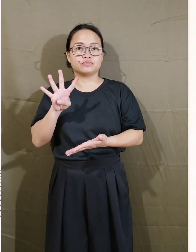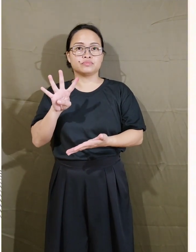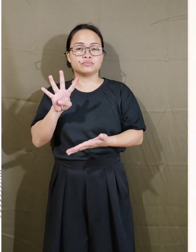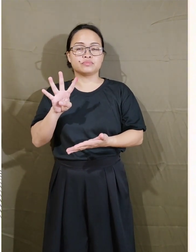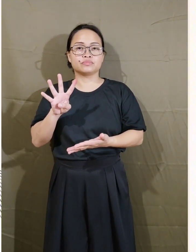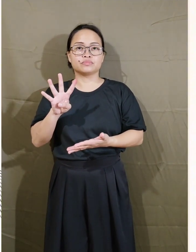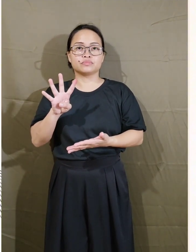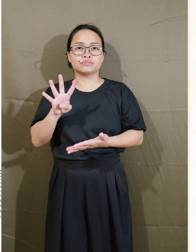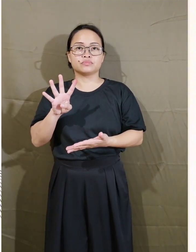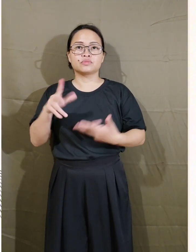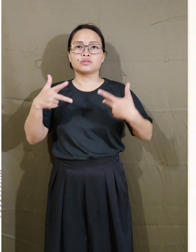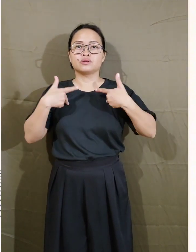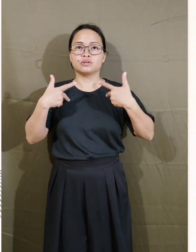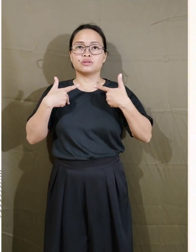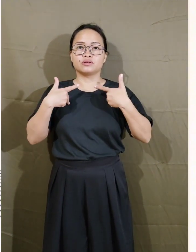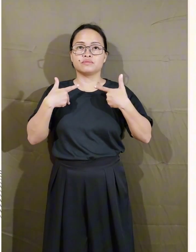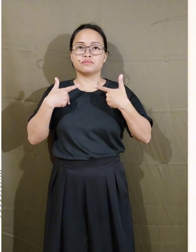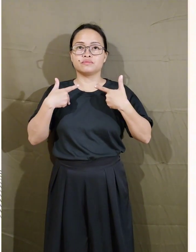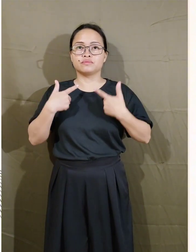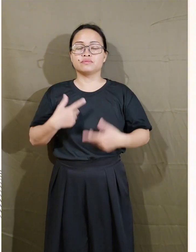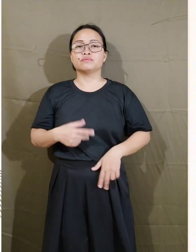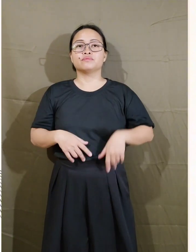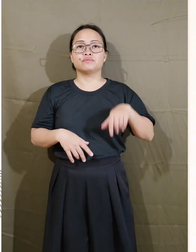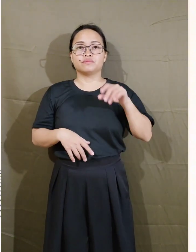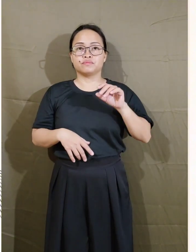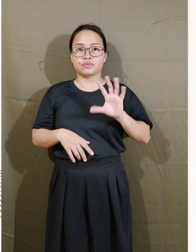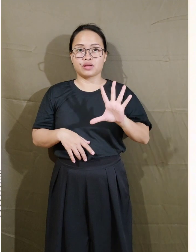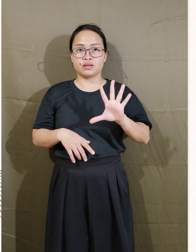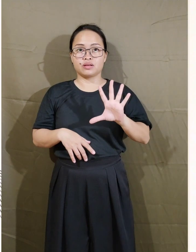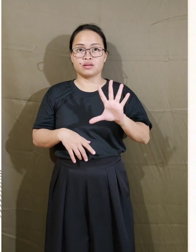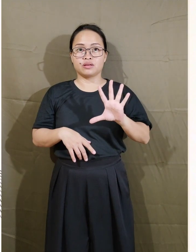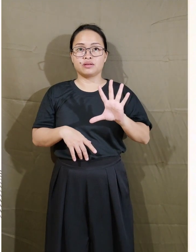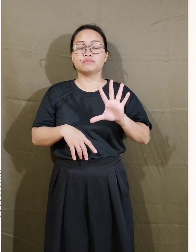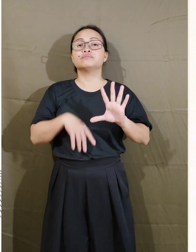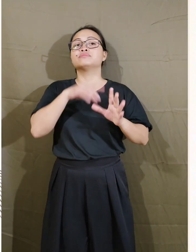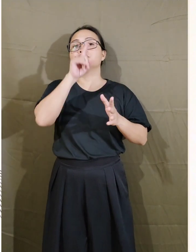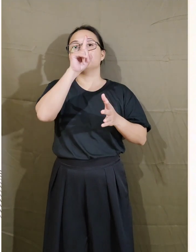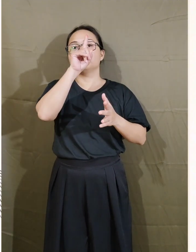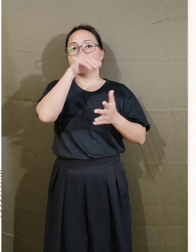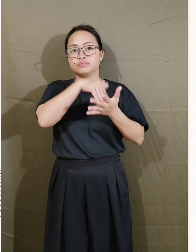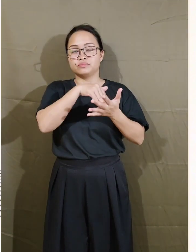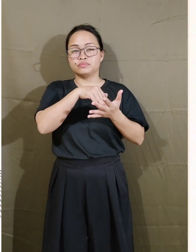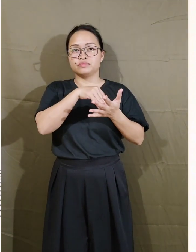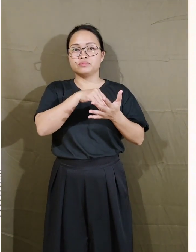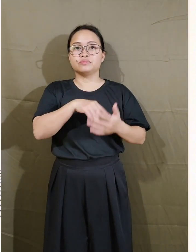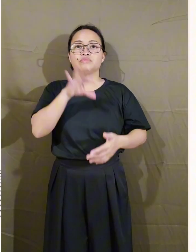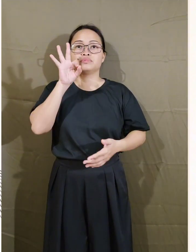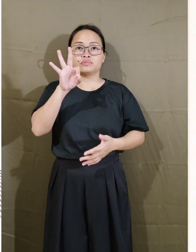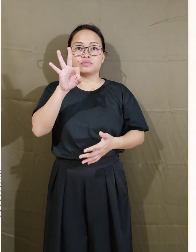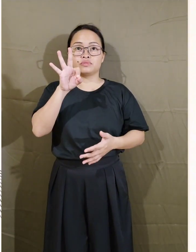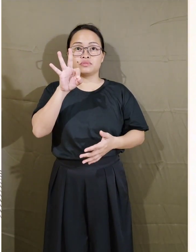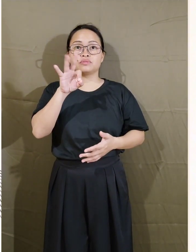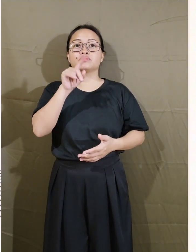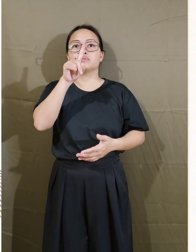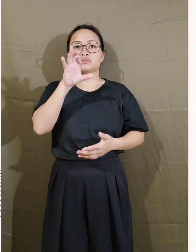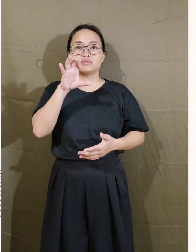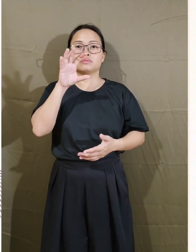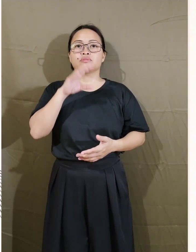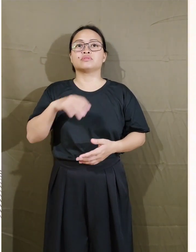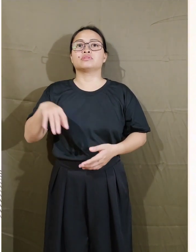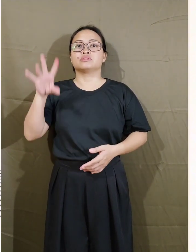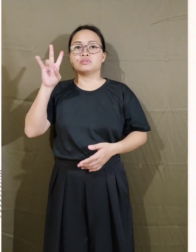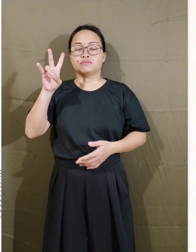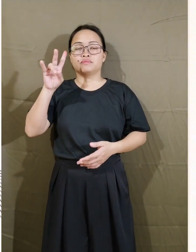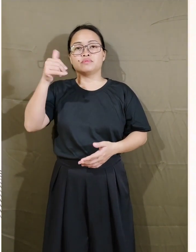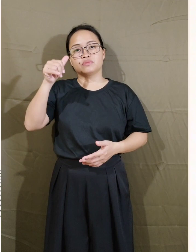5,974 has 5 thousands, 9 hundreds, 7 tenths, and 4